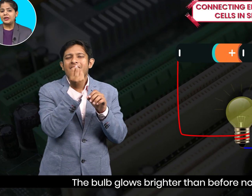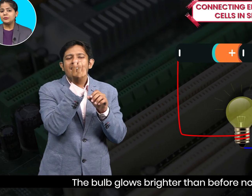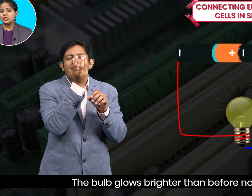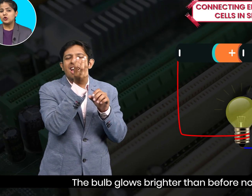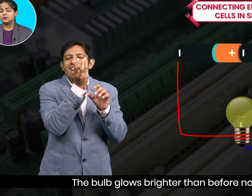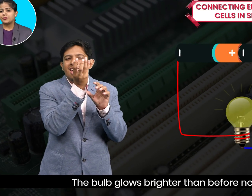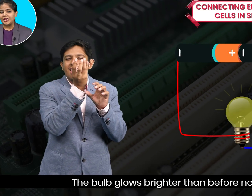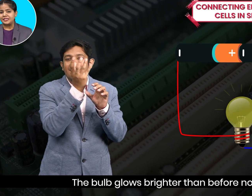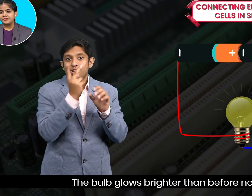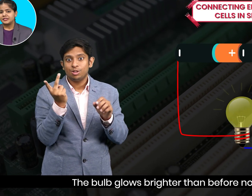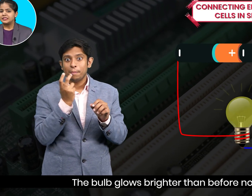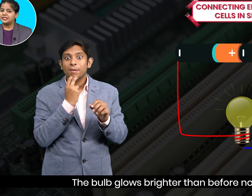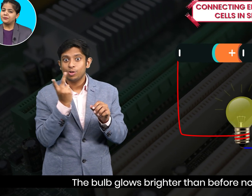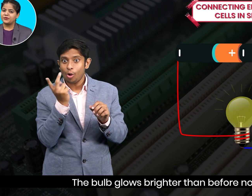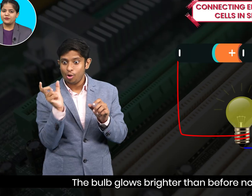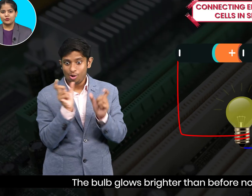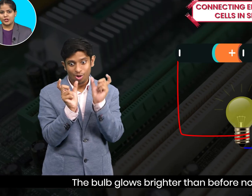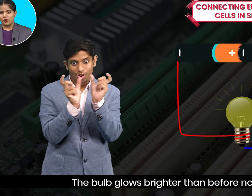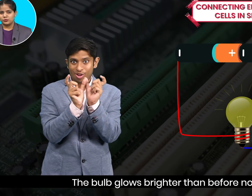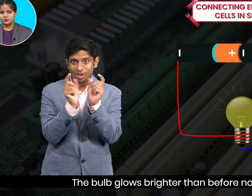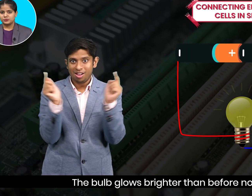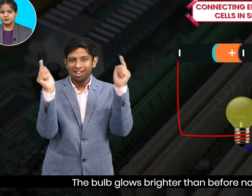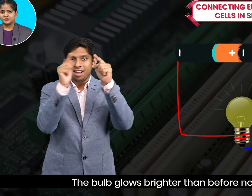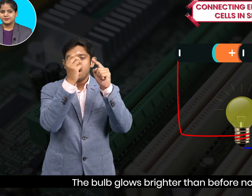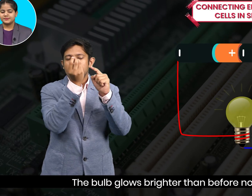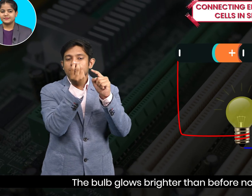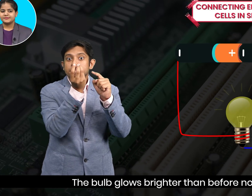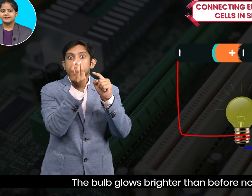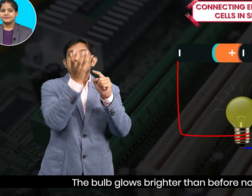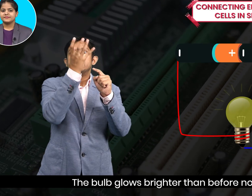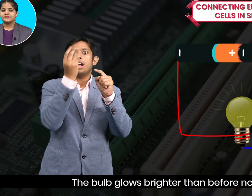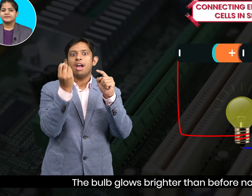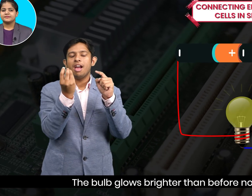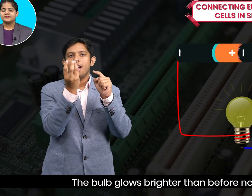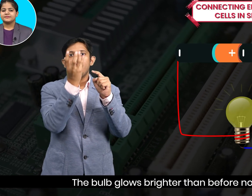The bulb glows brighter than before now.